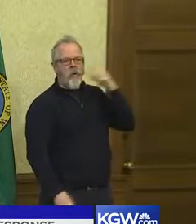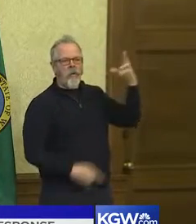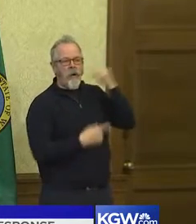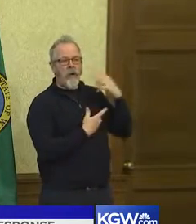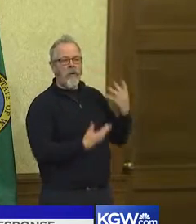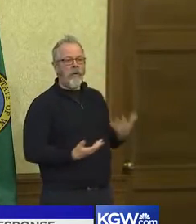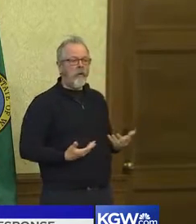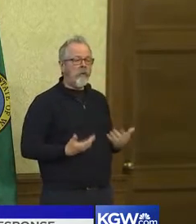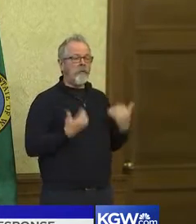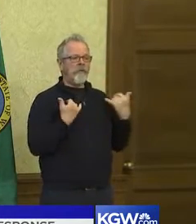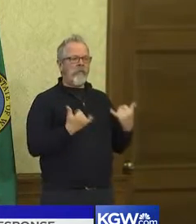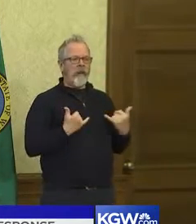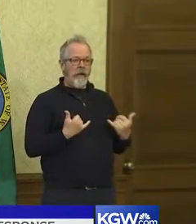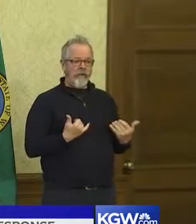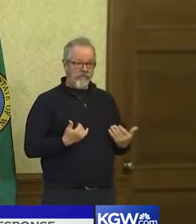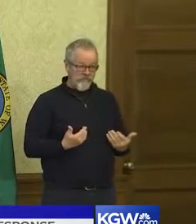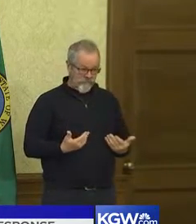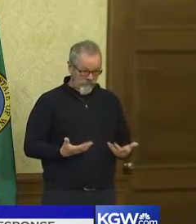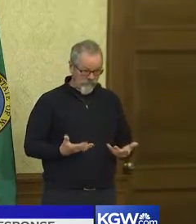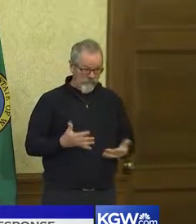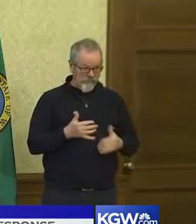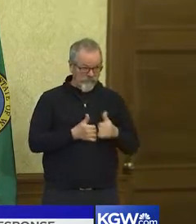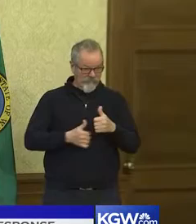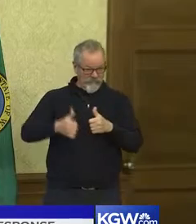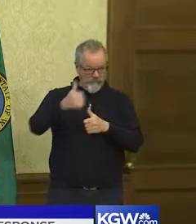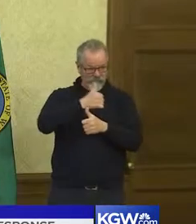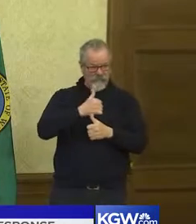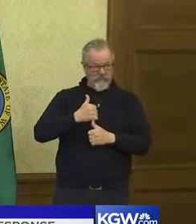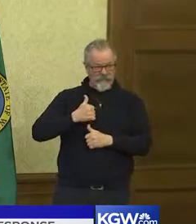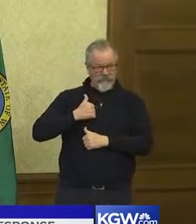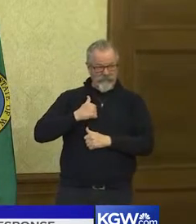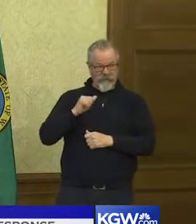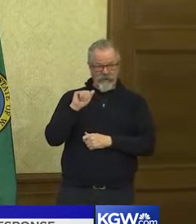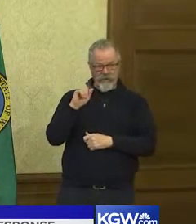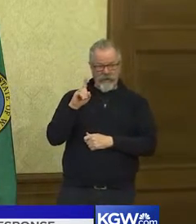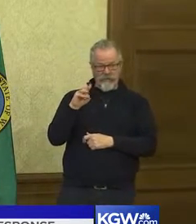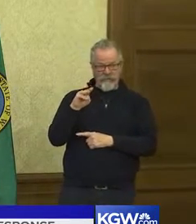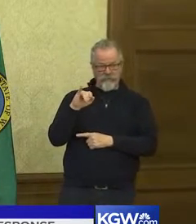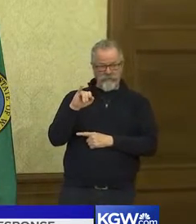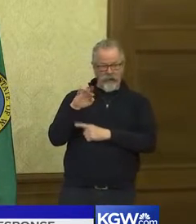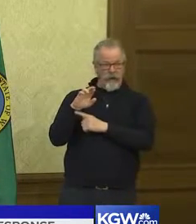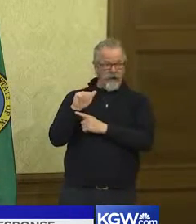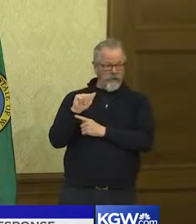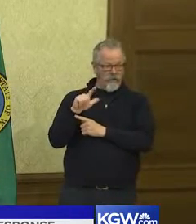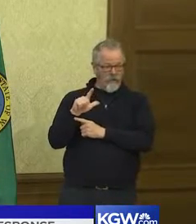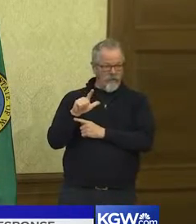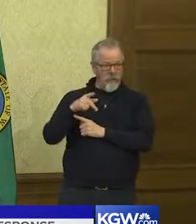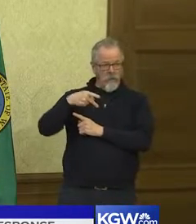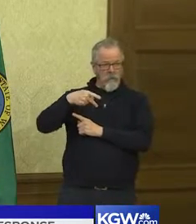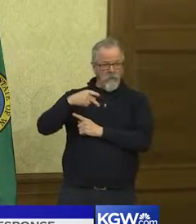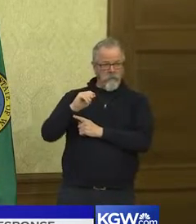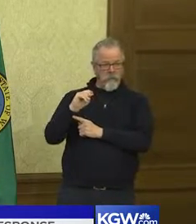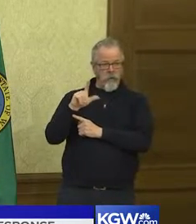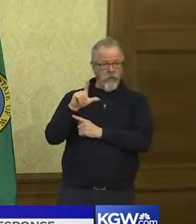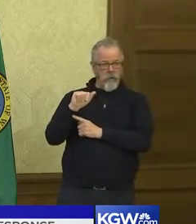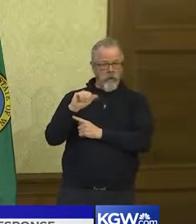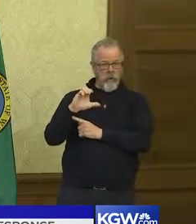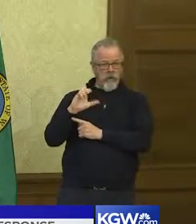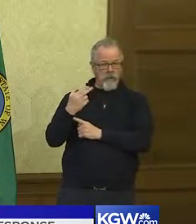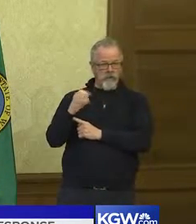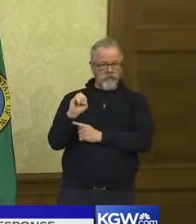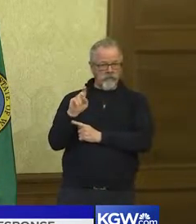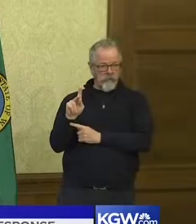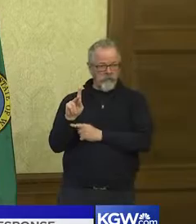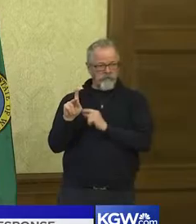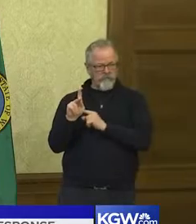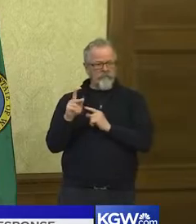great work trying to initiate that effort, but we could use more presidential oomph